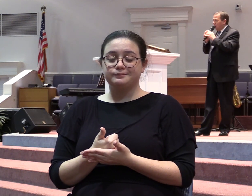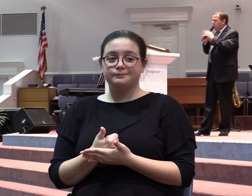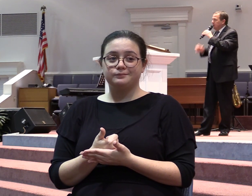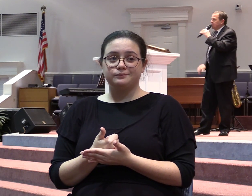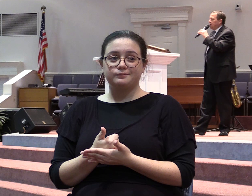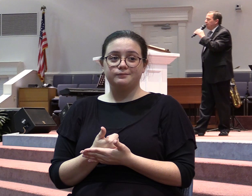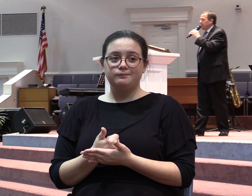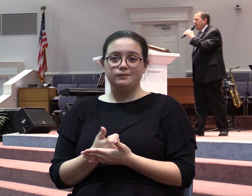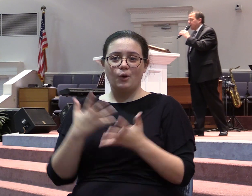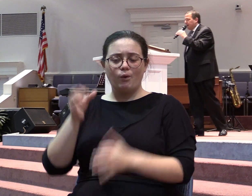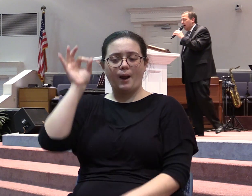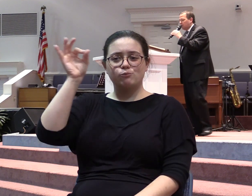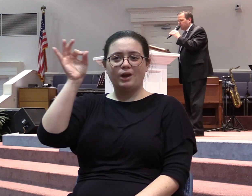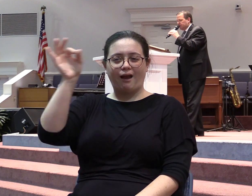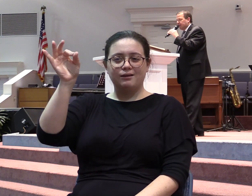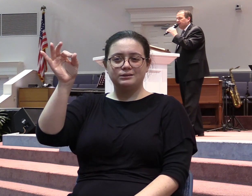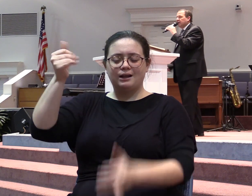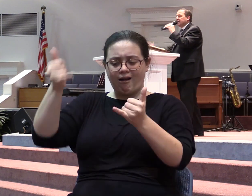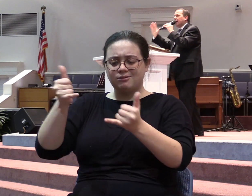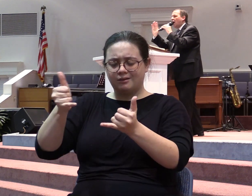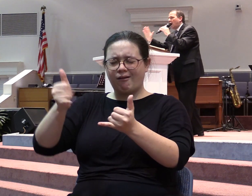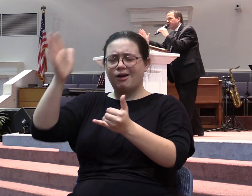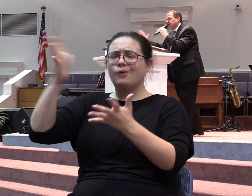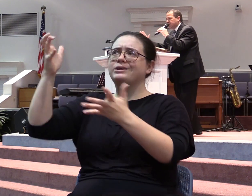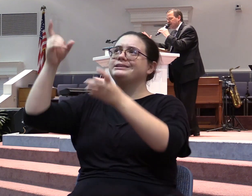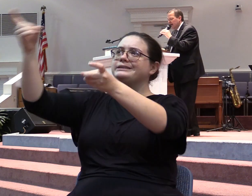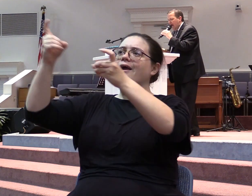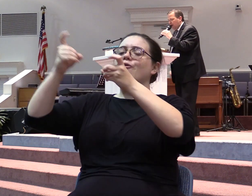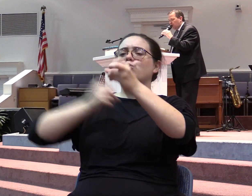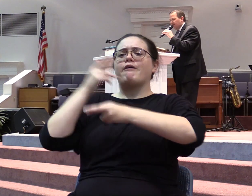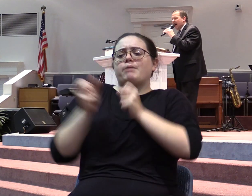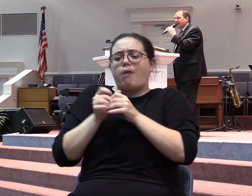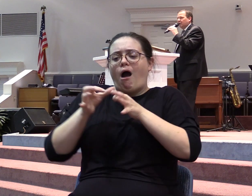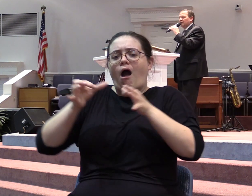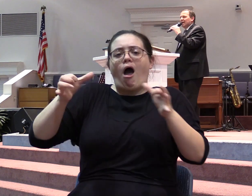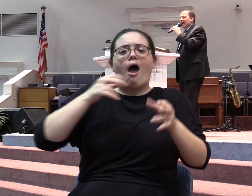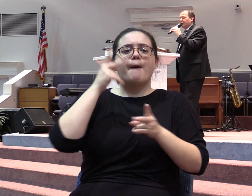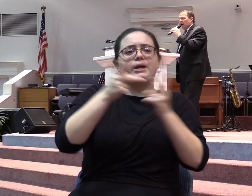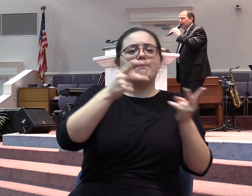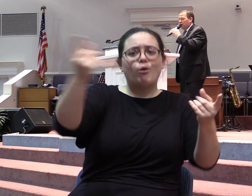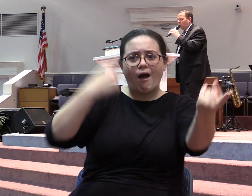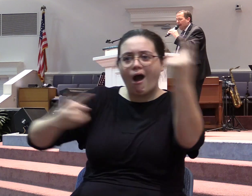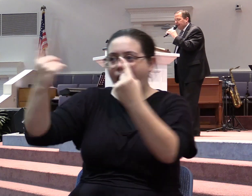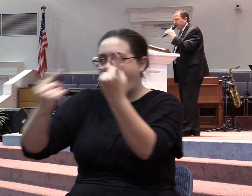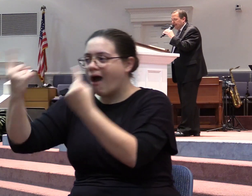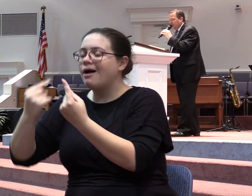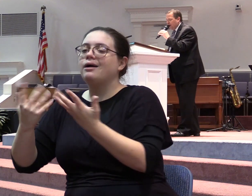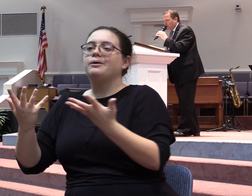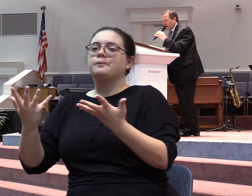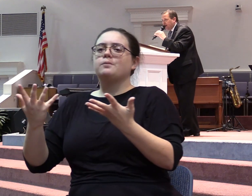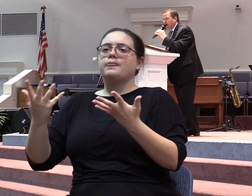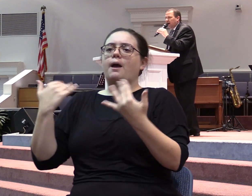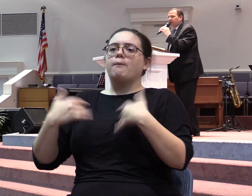I want to preach to you tonight that God wants to give us a harvest, a revival, a great awakening in